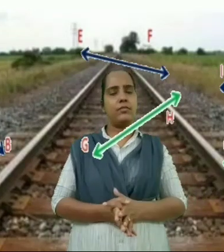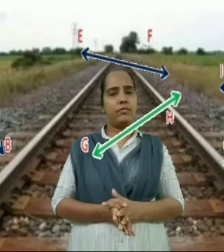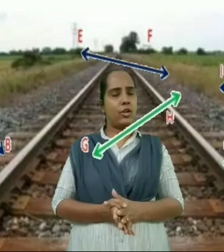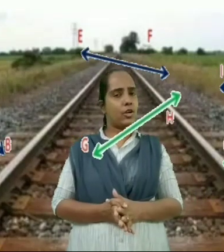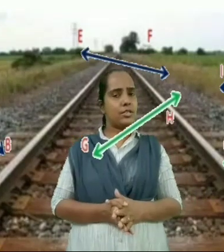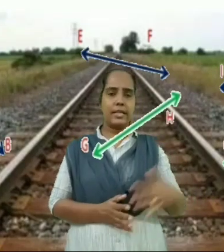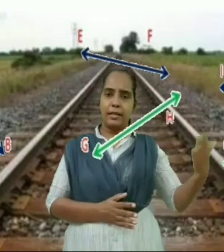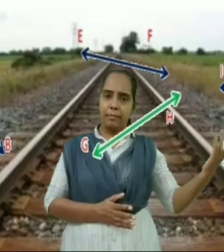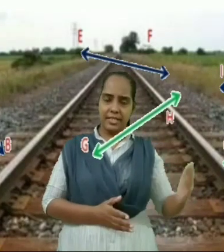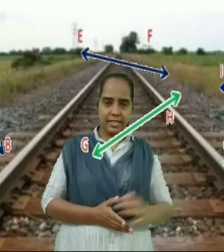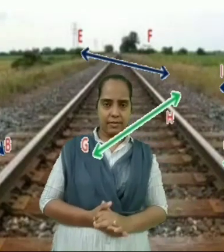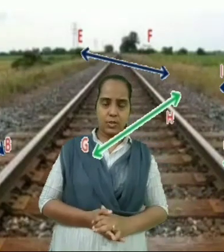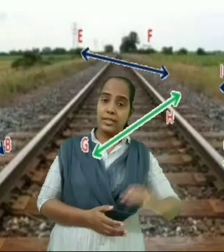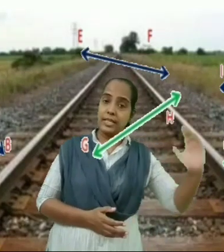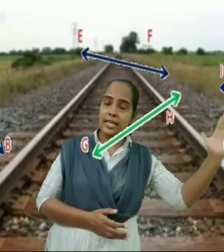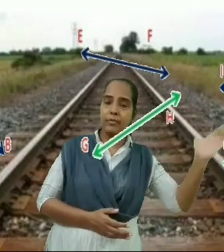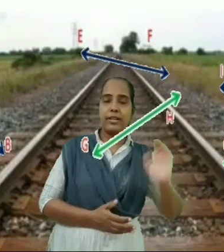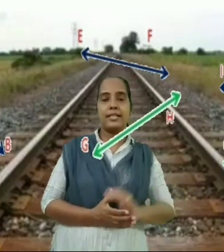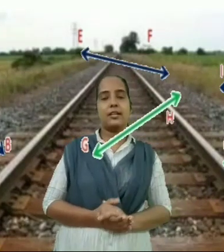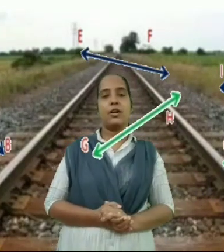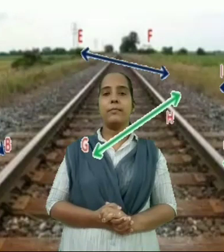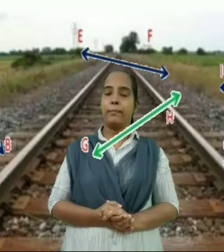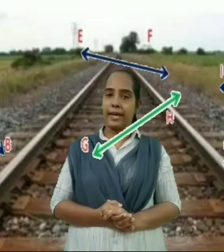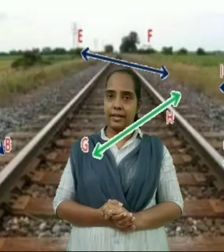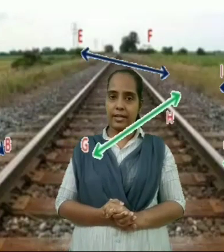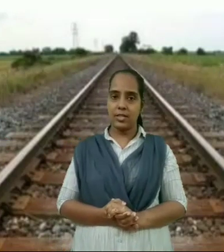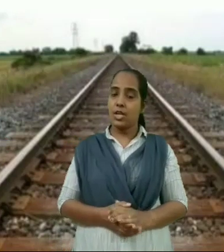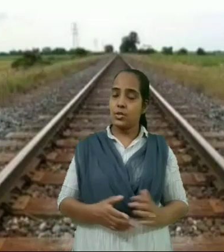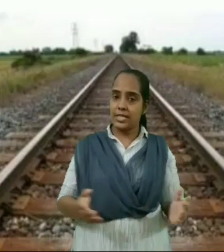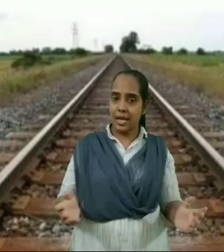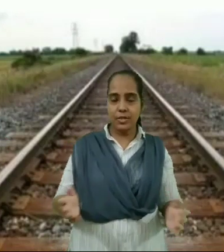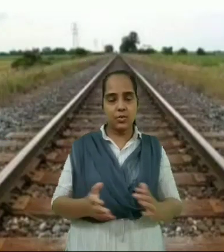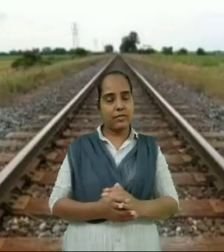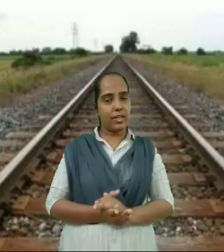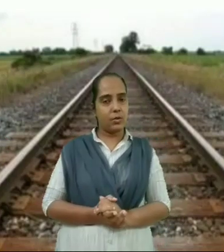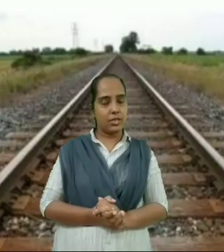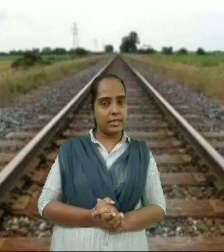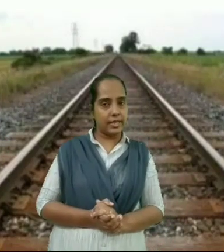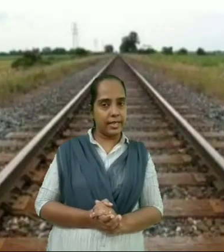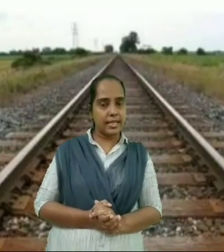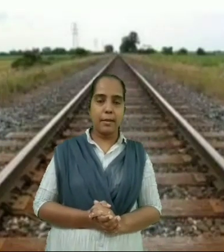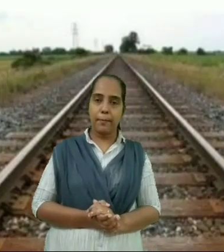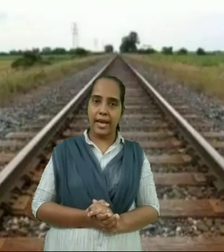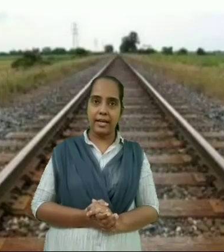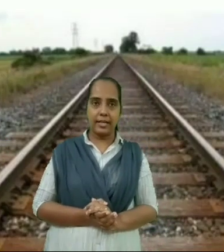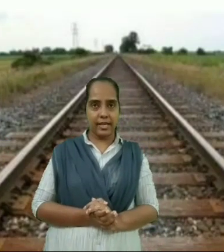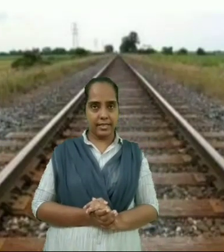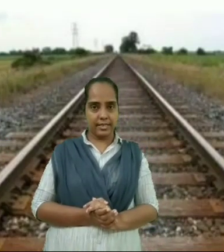will not meet anywhere. So these type of lines are called parallel lines. So the chapter today we are going to learn is parallel lines.